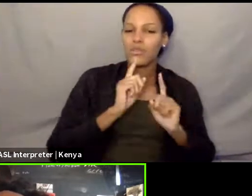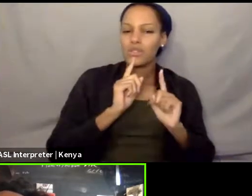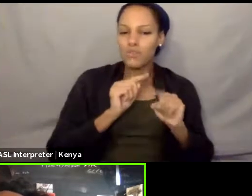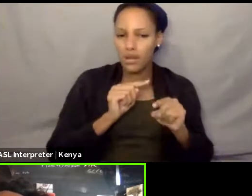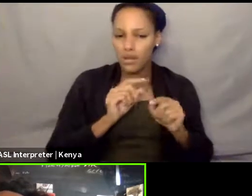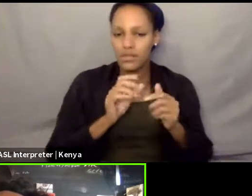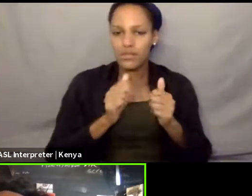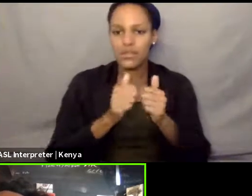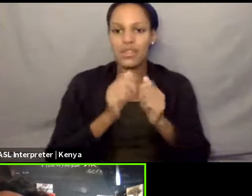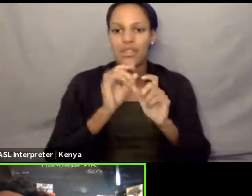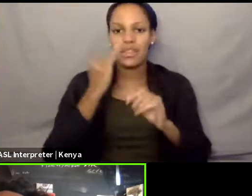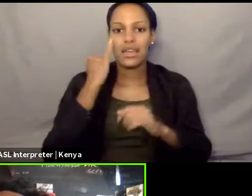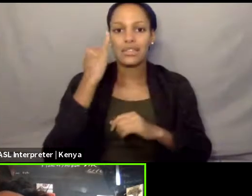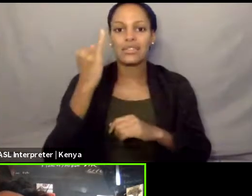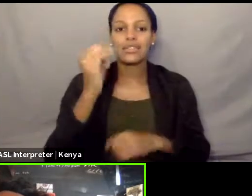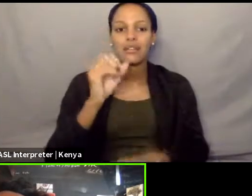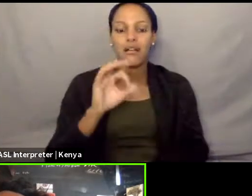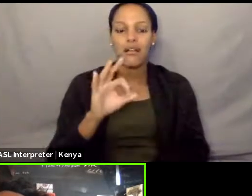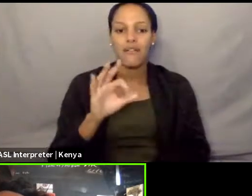idea that